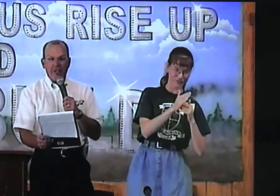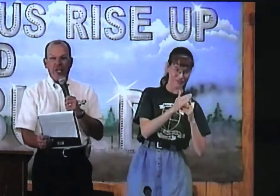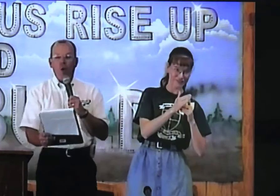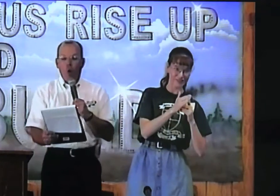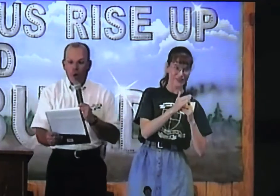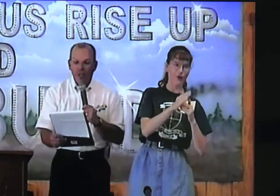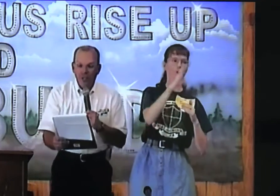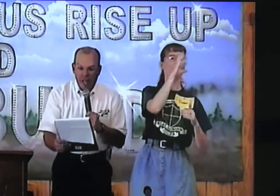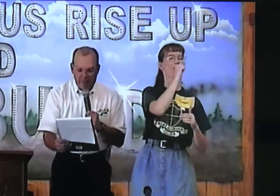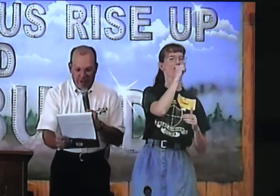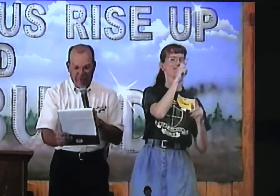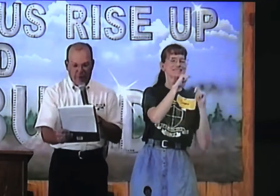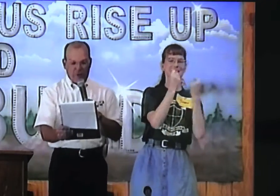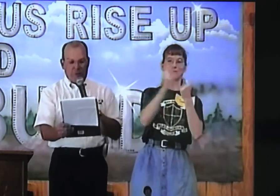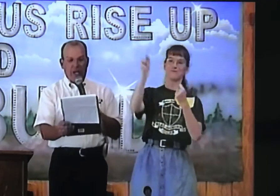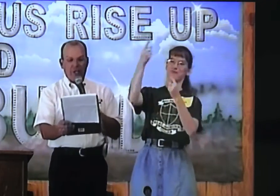the orange team, and in first place,